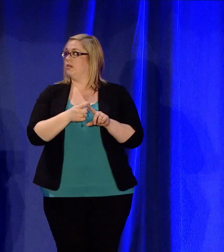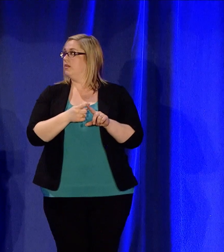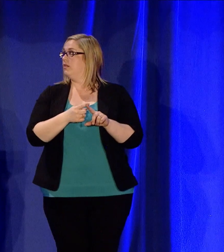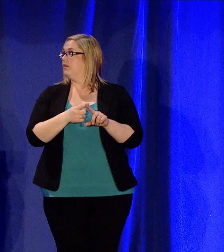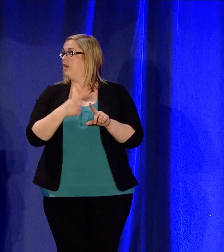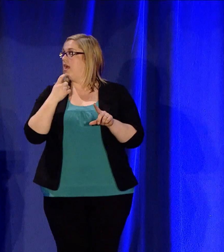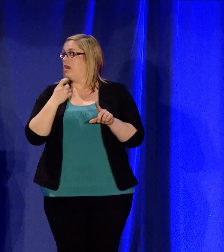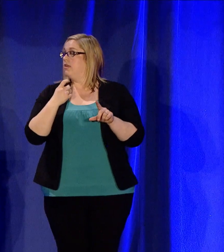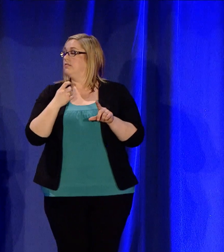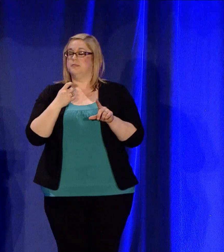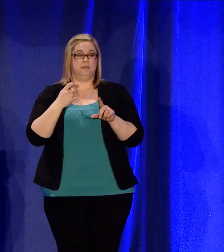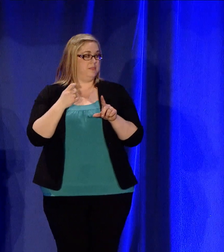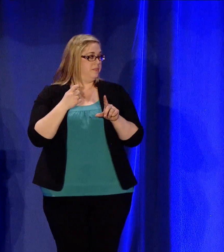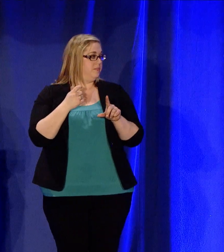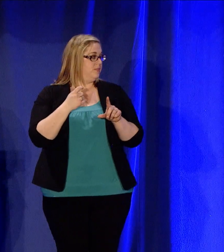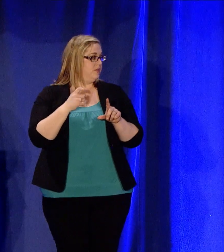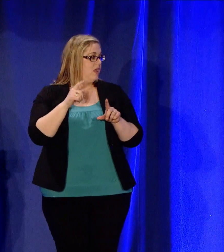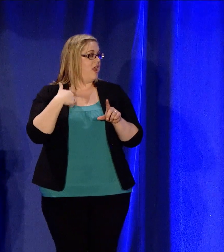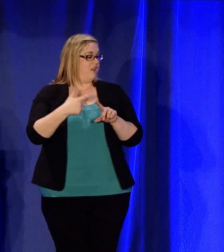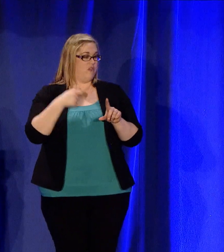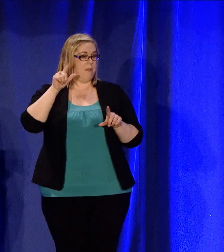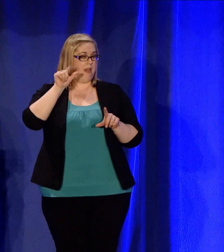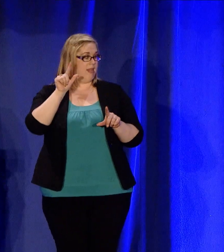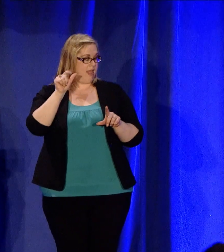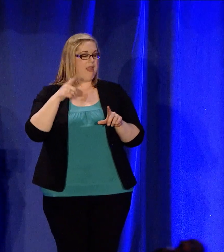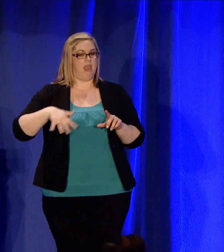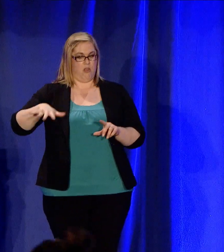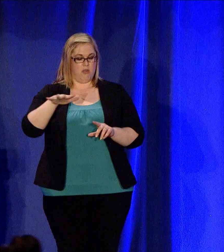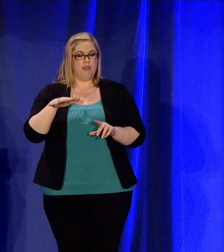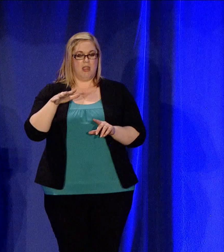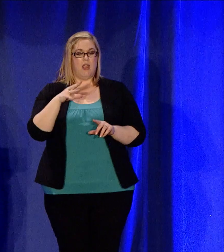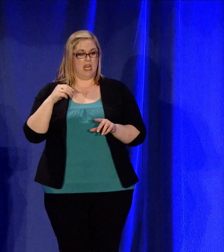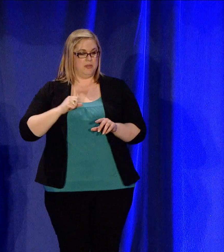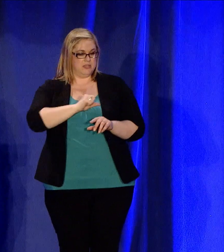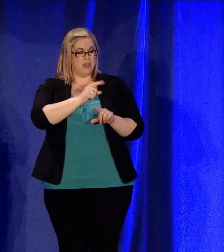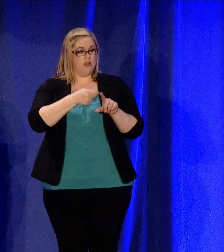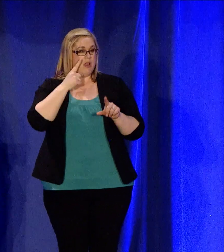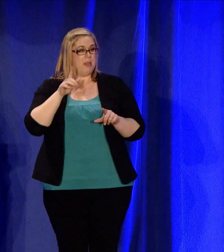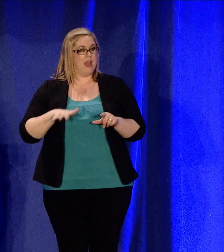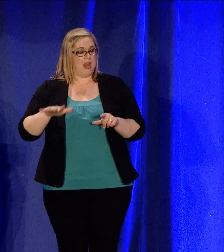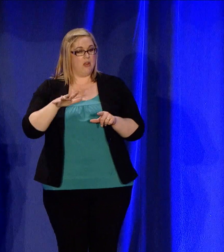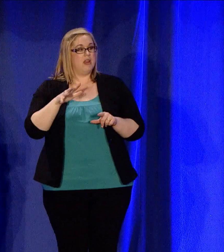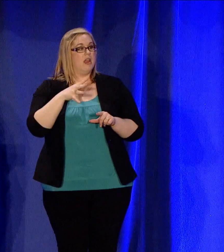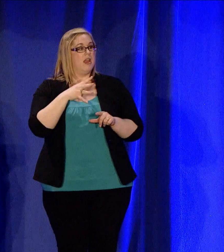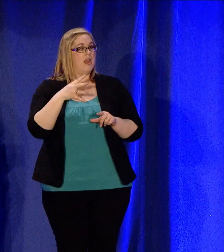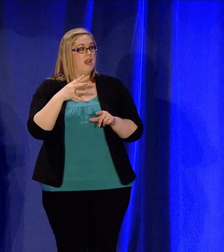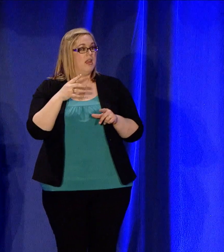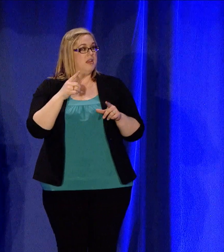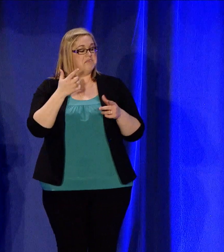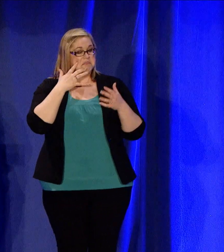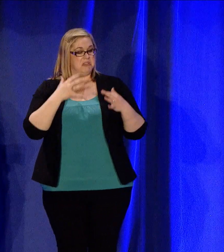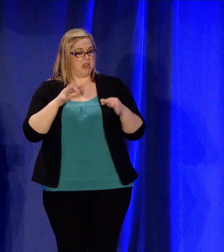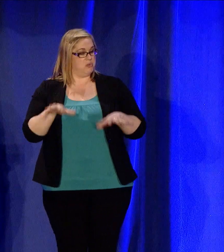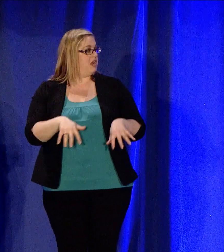area, and the state senator from that area decided to take him on,